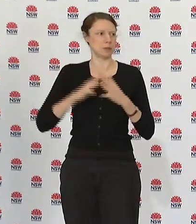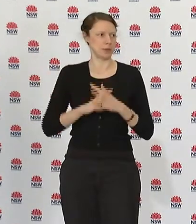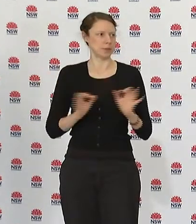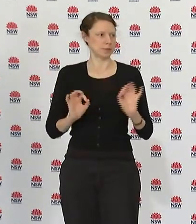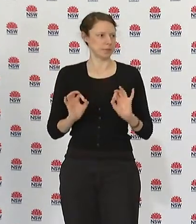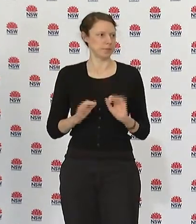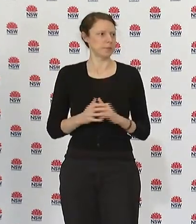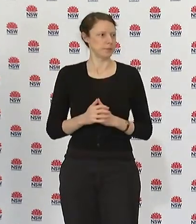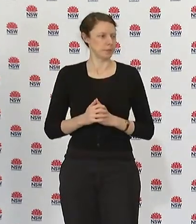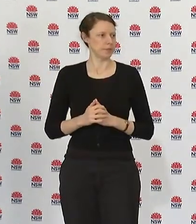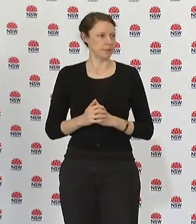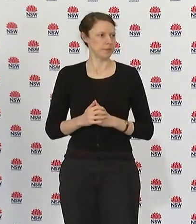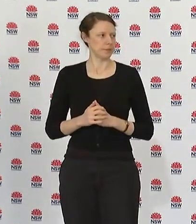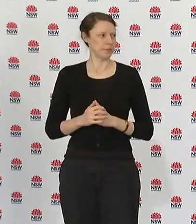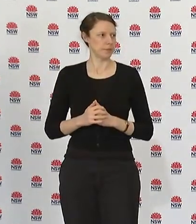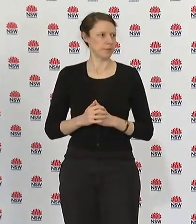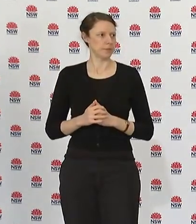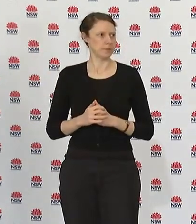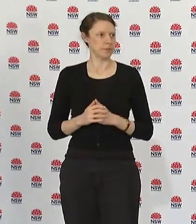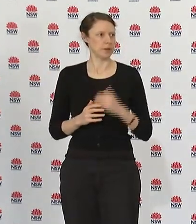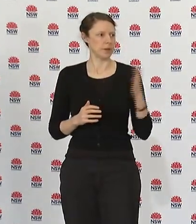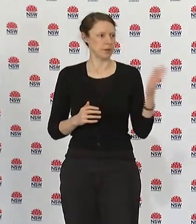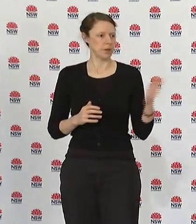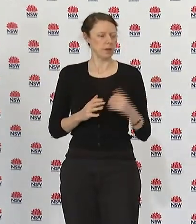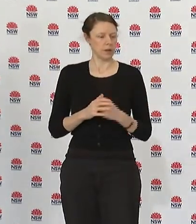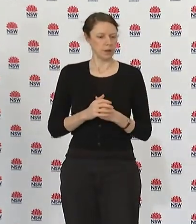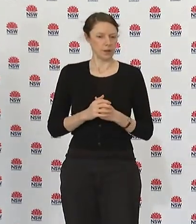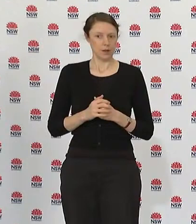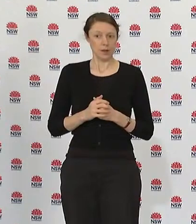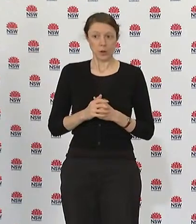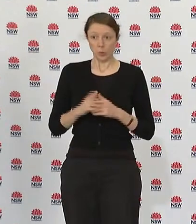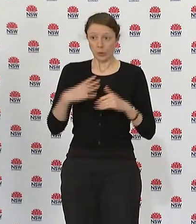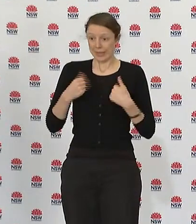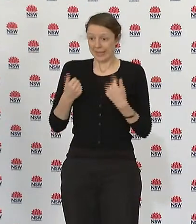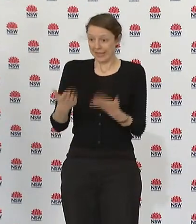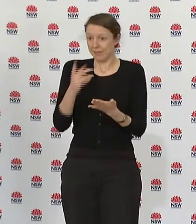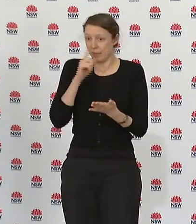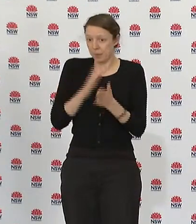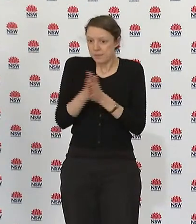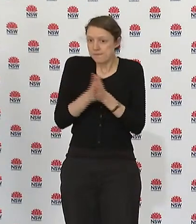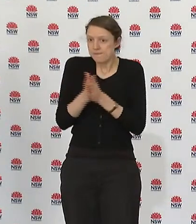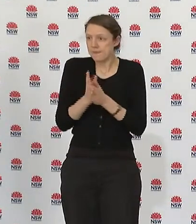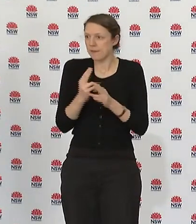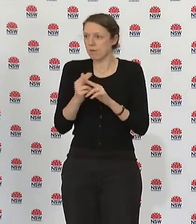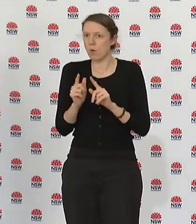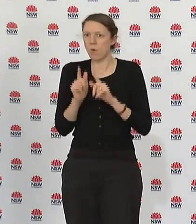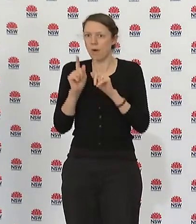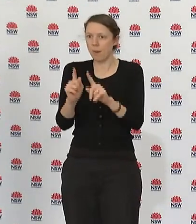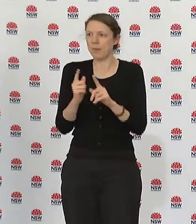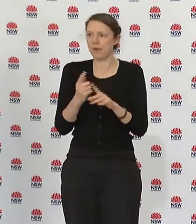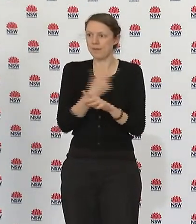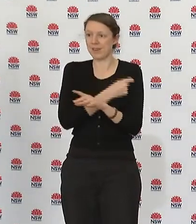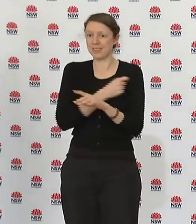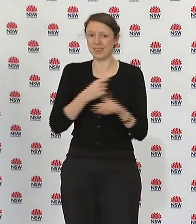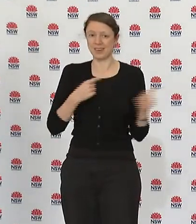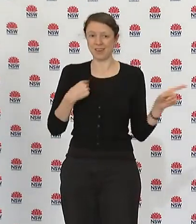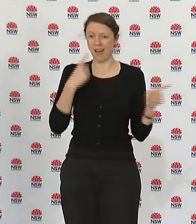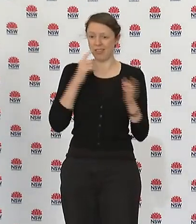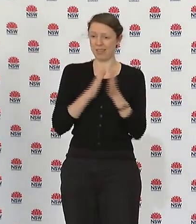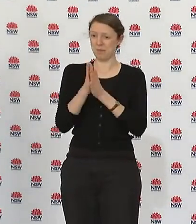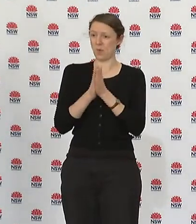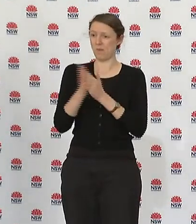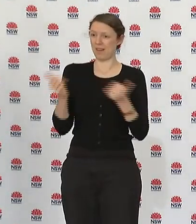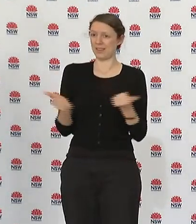them special consideration? I think at the moment, the best incentive all of us have is to protect our loved ones. Is that enough,